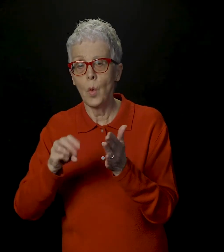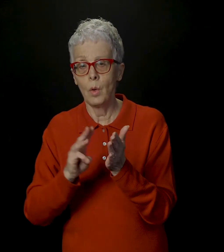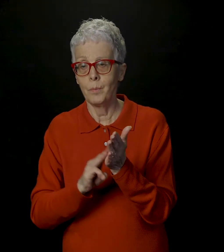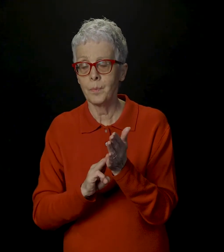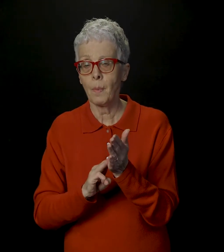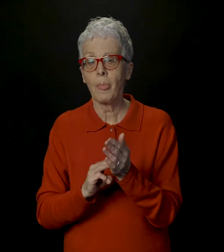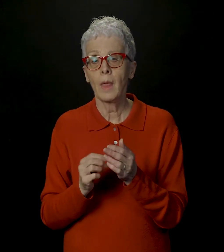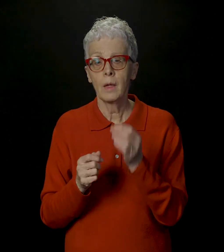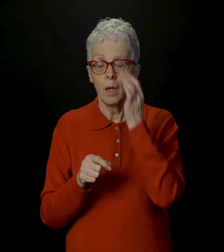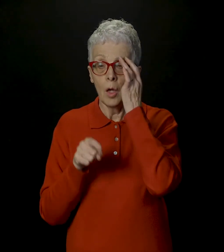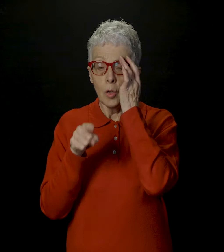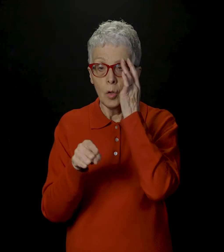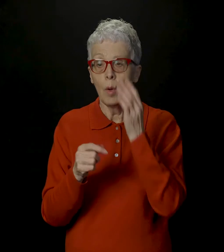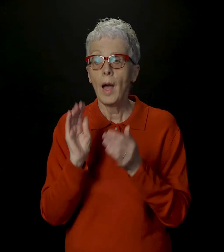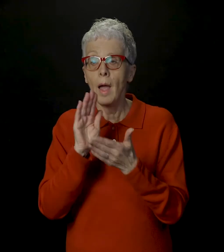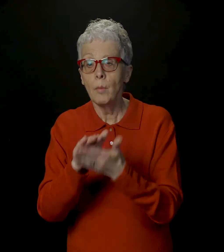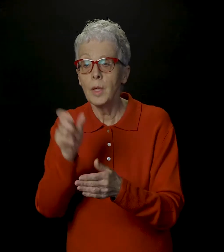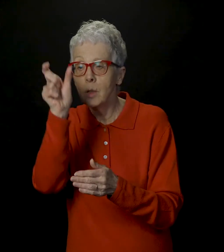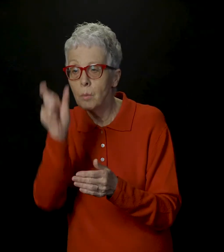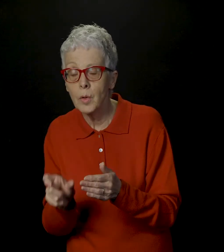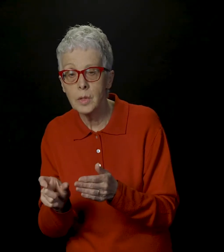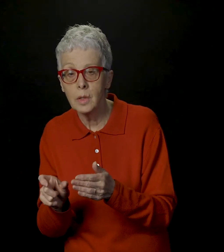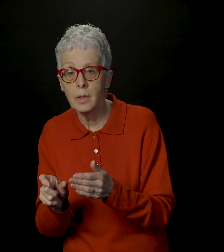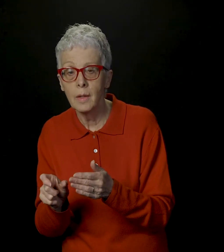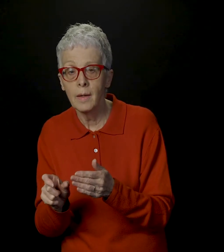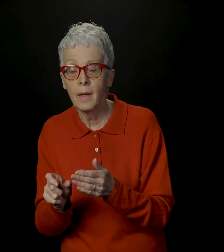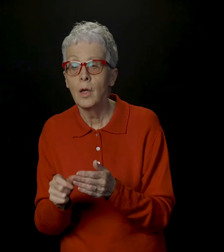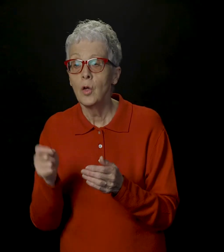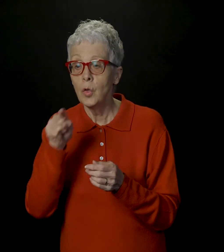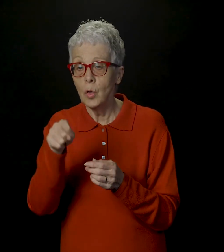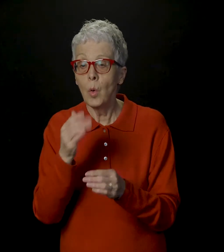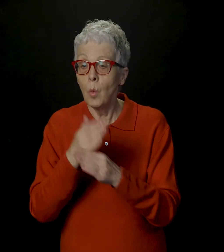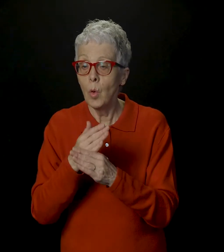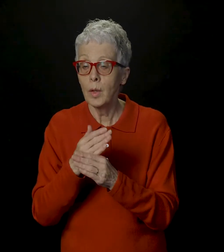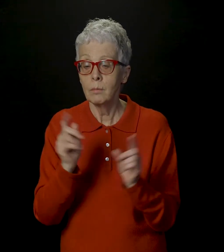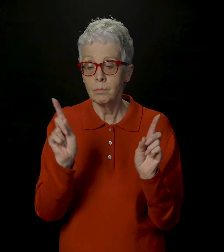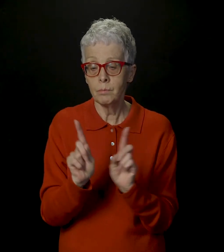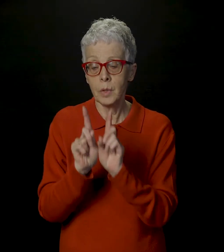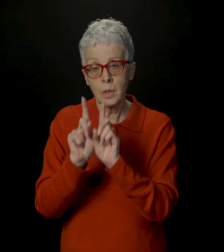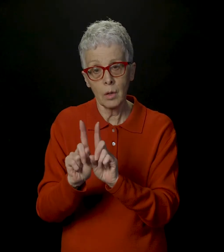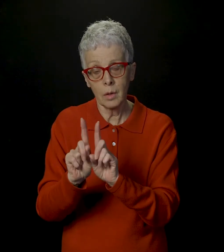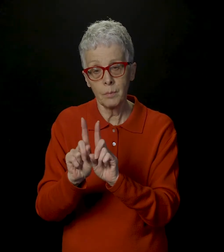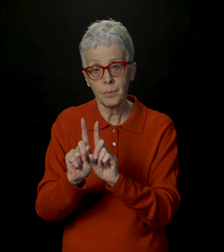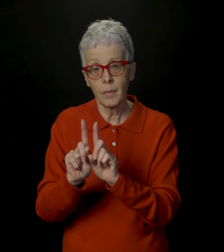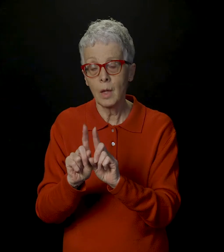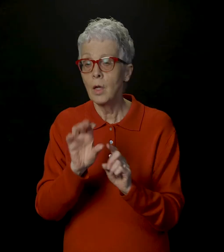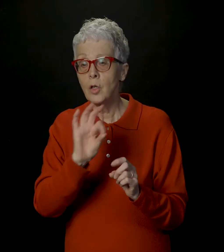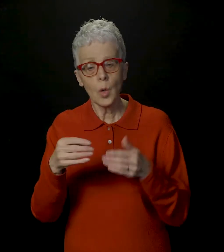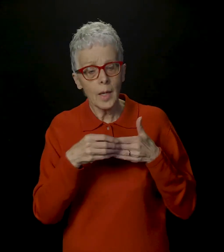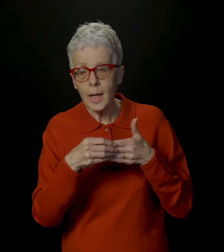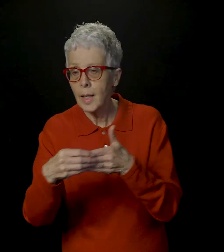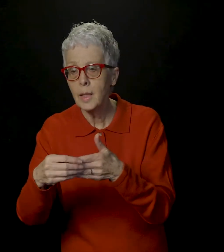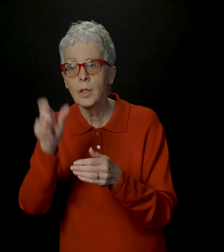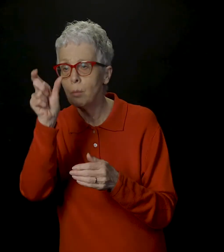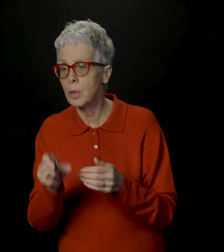Huge life challenges And you're filling That precious spot Of being beside them Not leading them Not taking over their lives